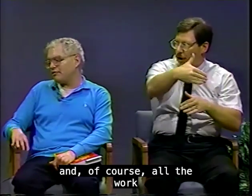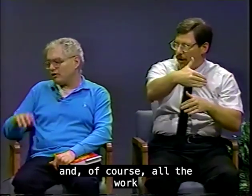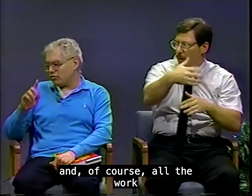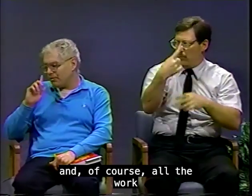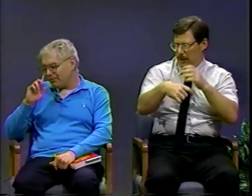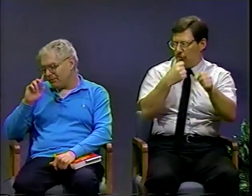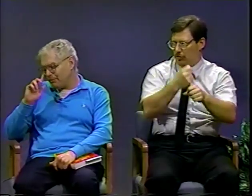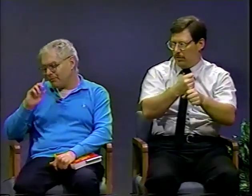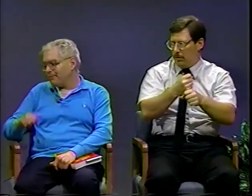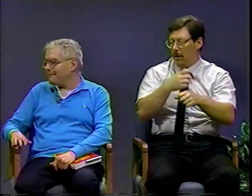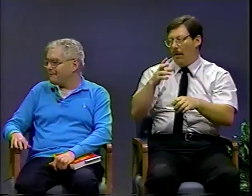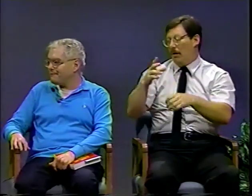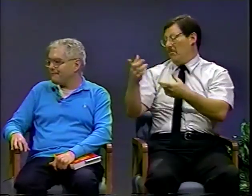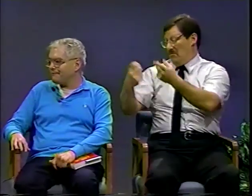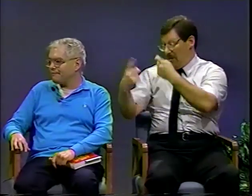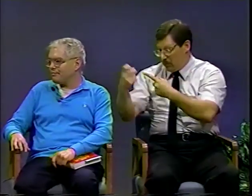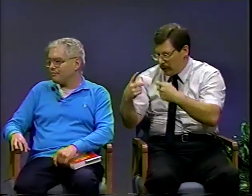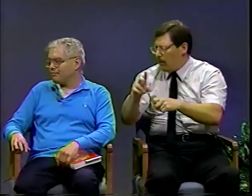do is confidential.